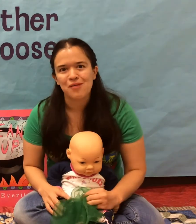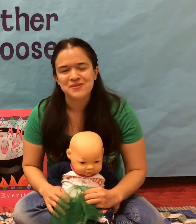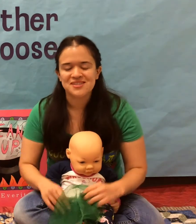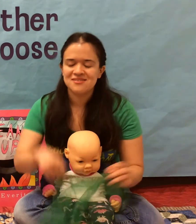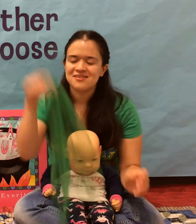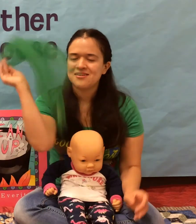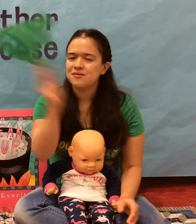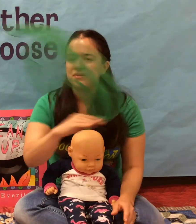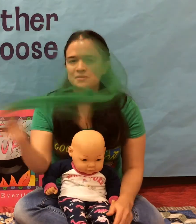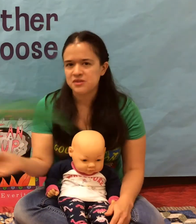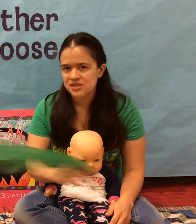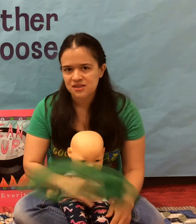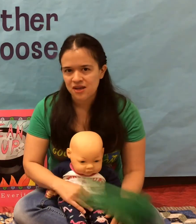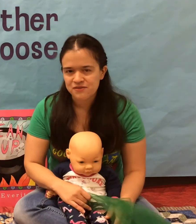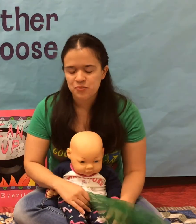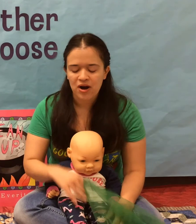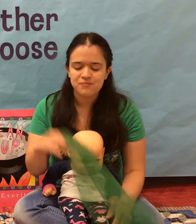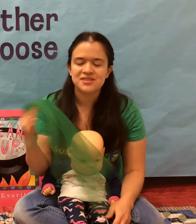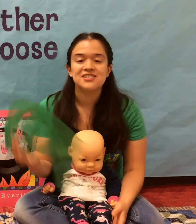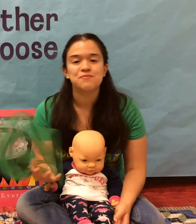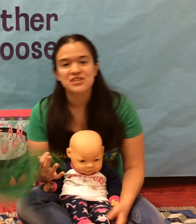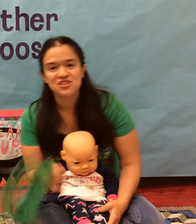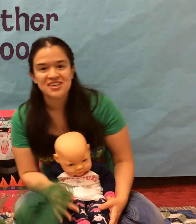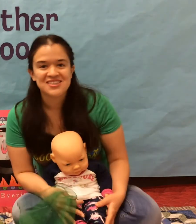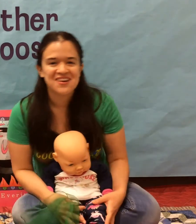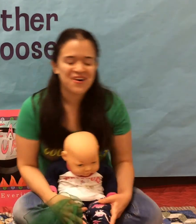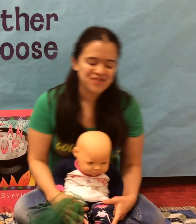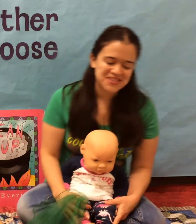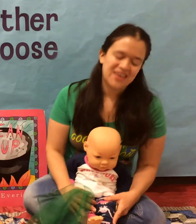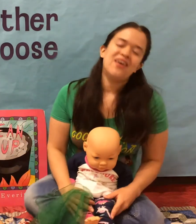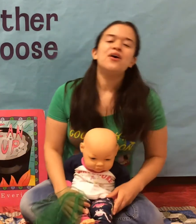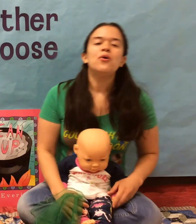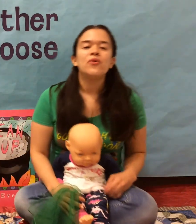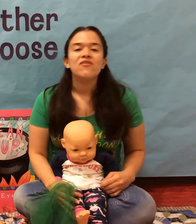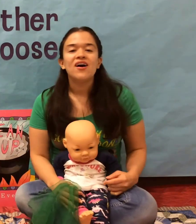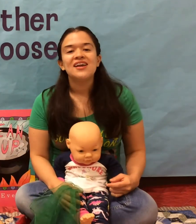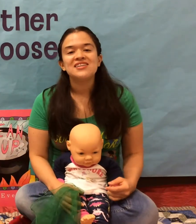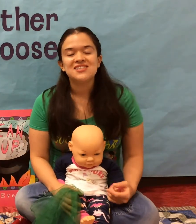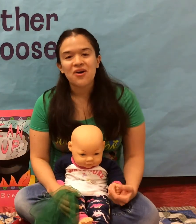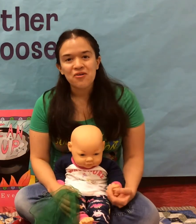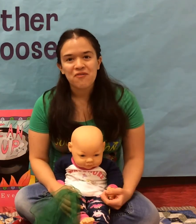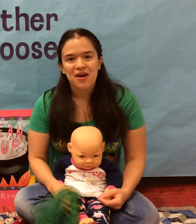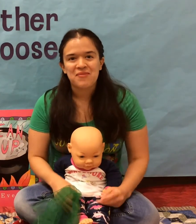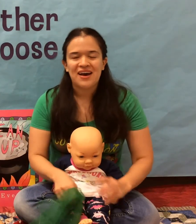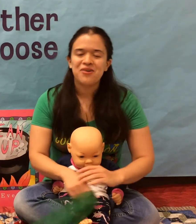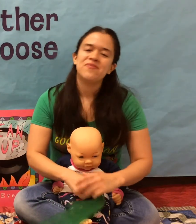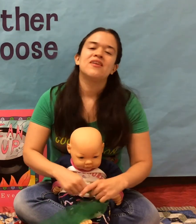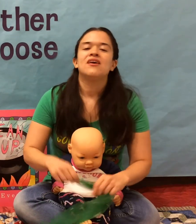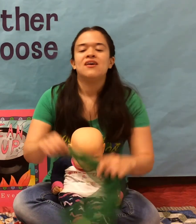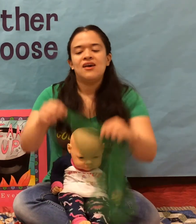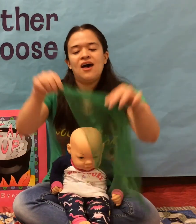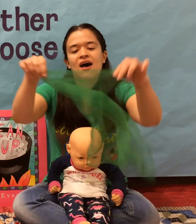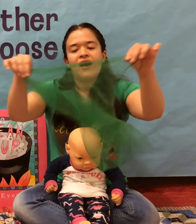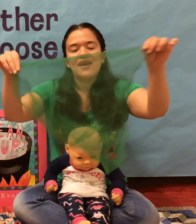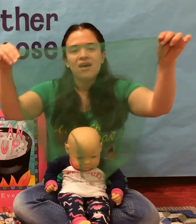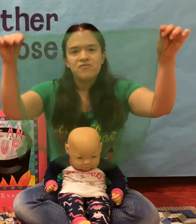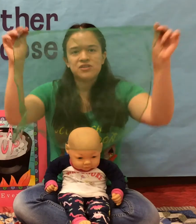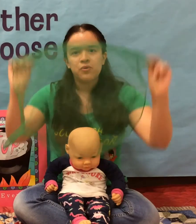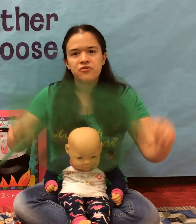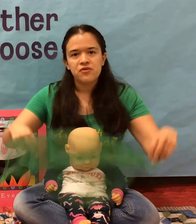props. Miss Melissa loves props, especially scarves. We've got a scarf rhyme now. I have this wonderful